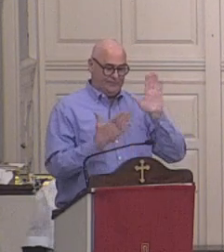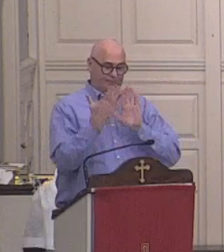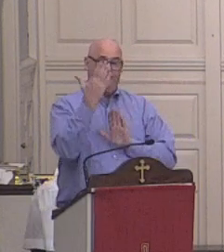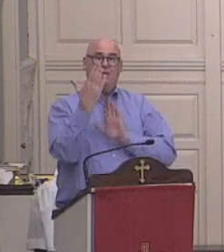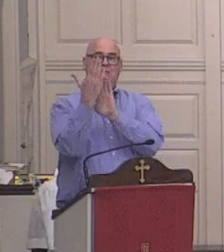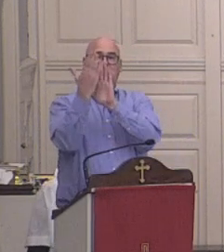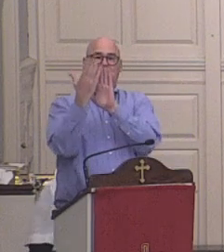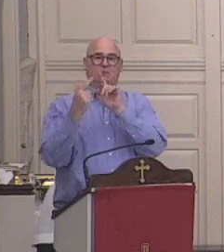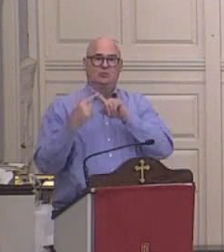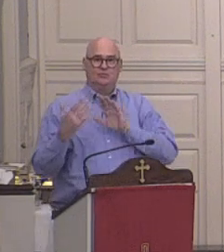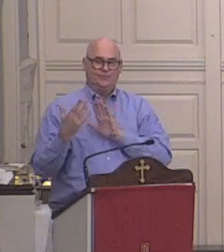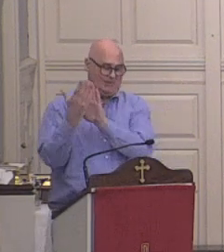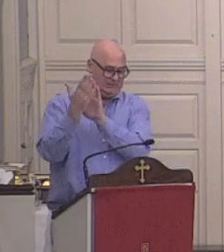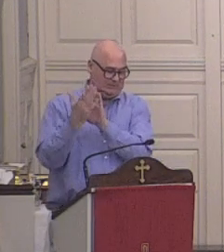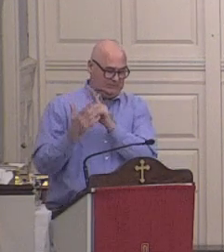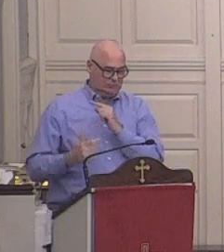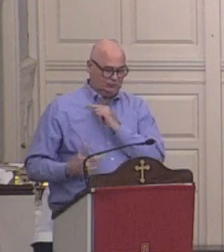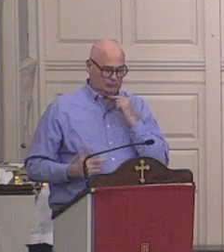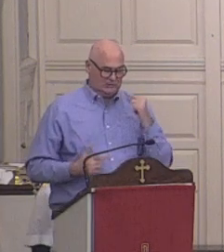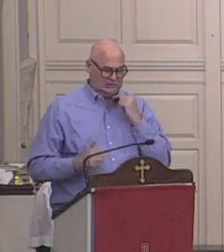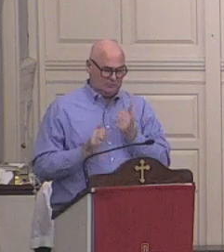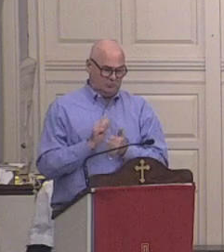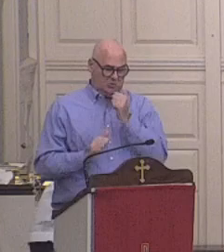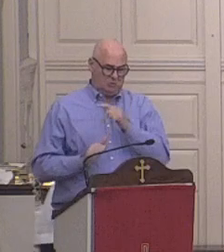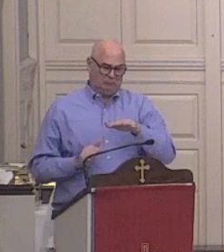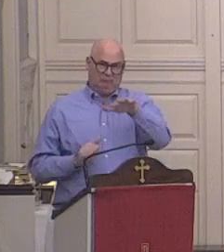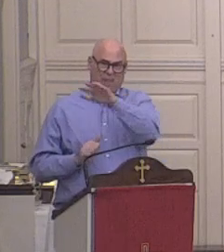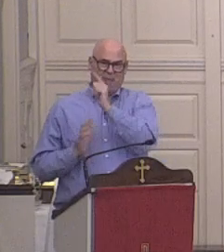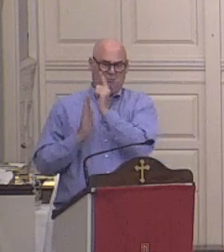They led Jesus away to the high priest,